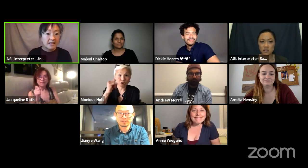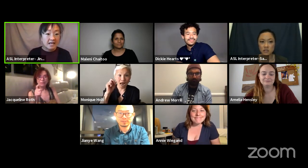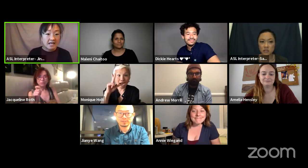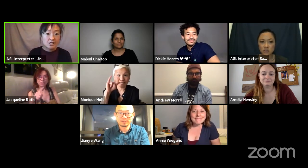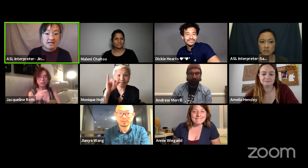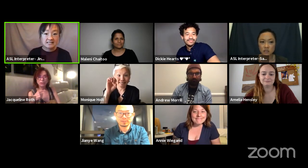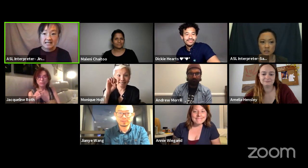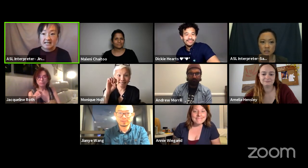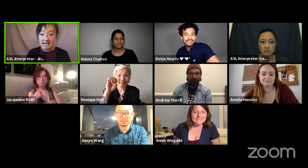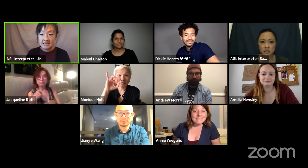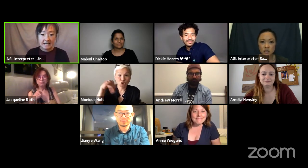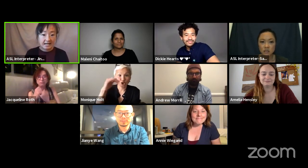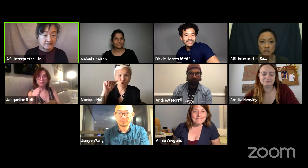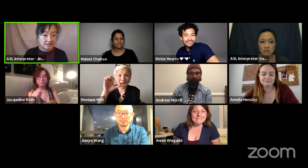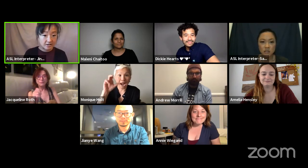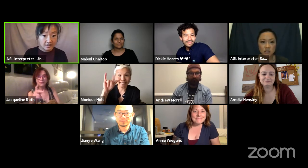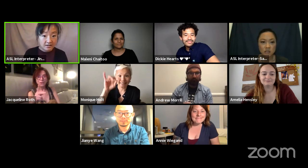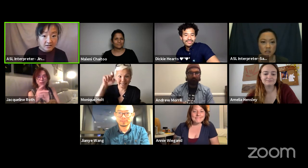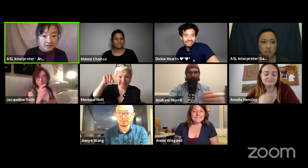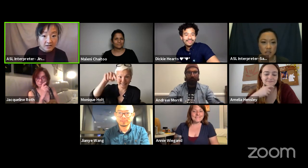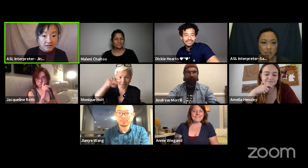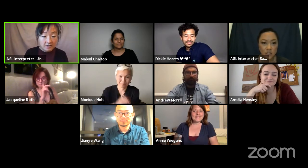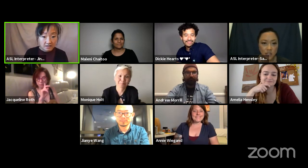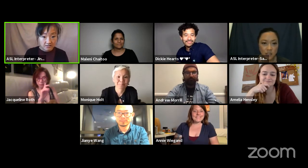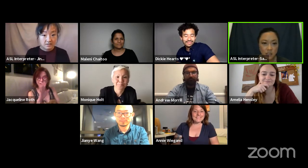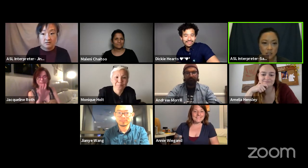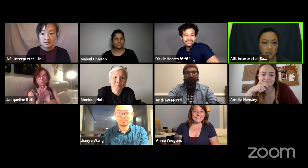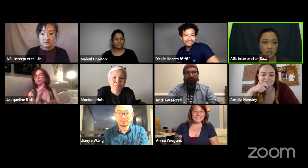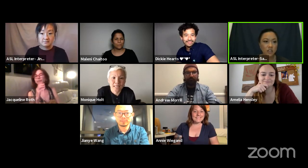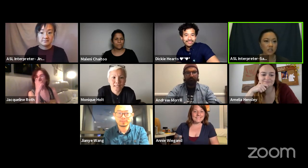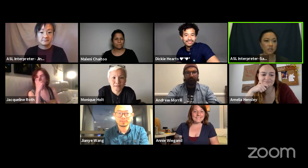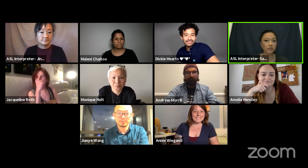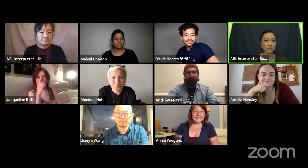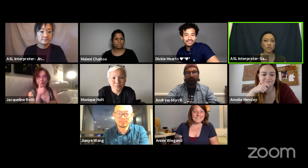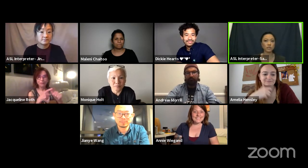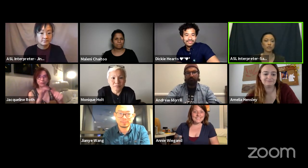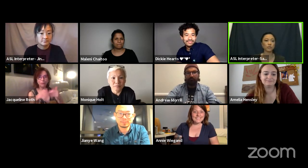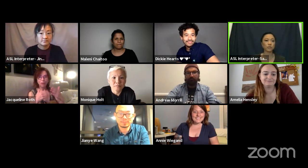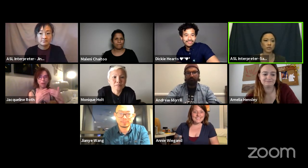And Jackie's saying I could answer. Yeah, Jackie. I think Jackie wants to.